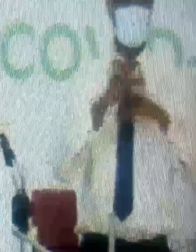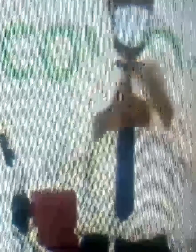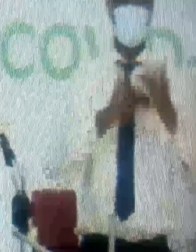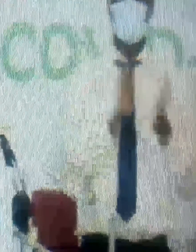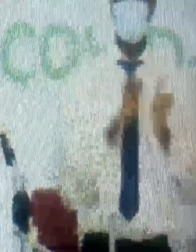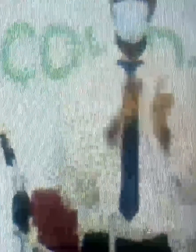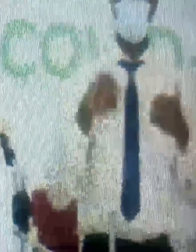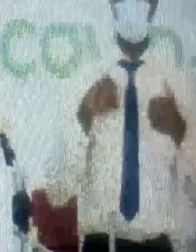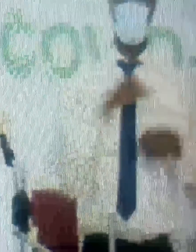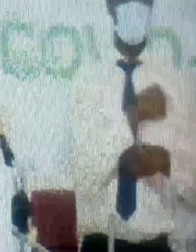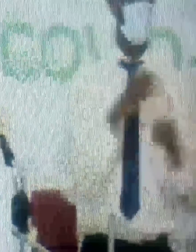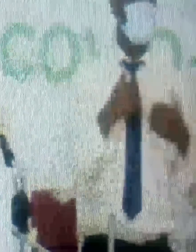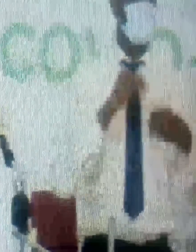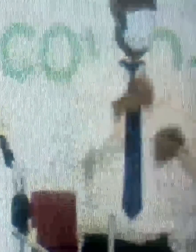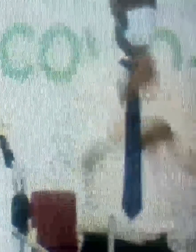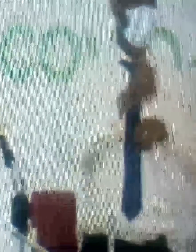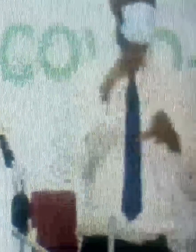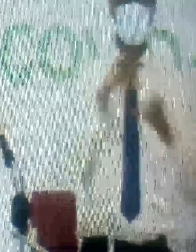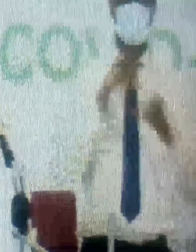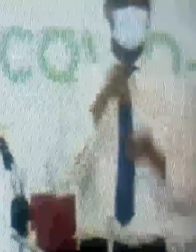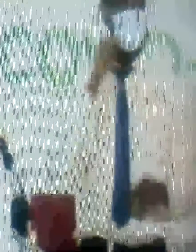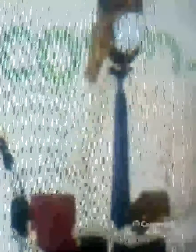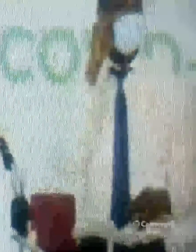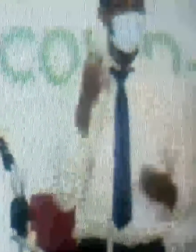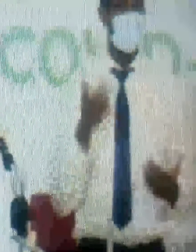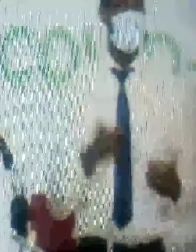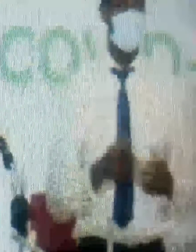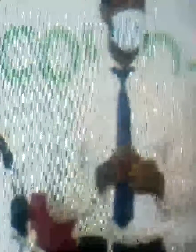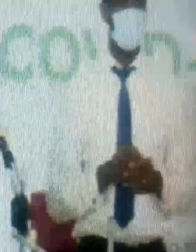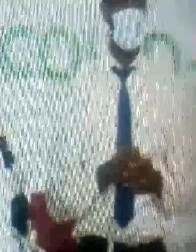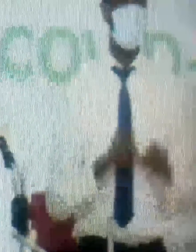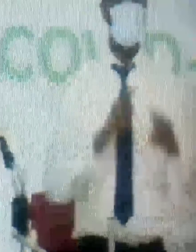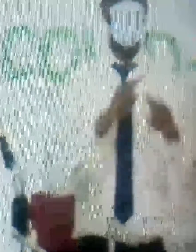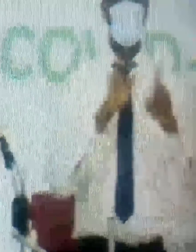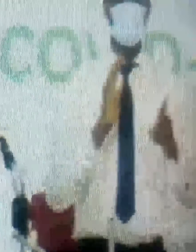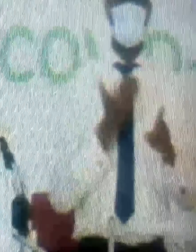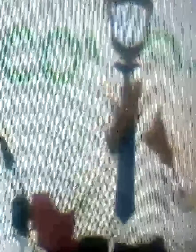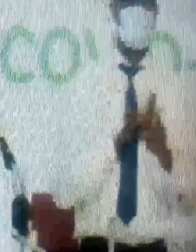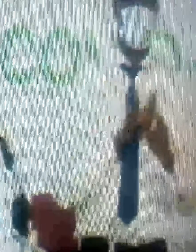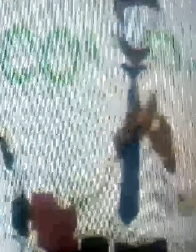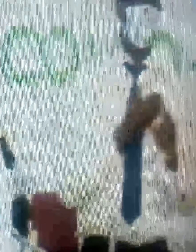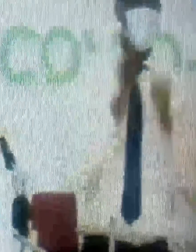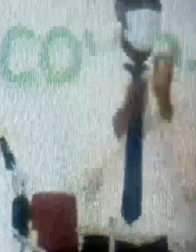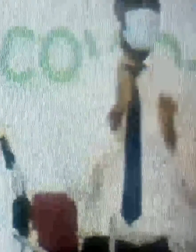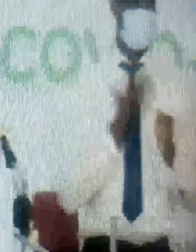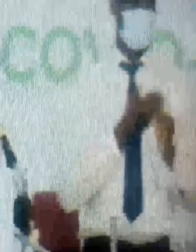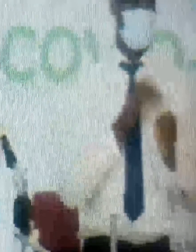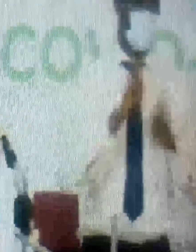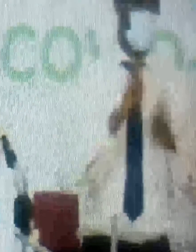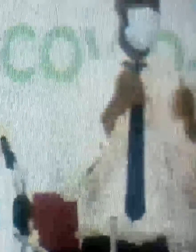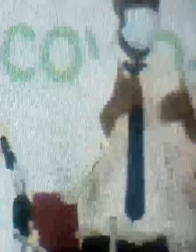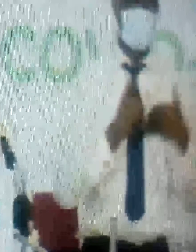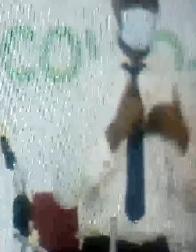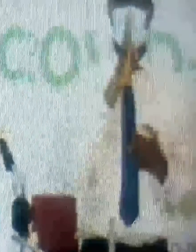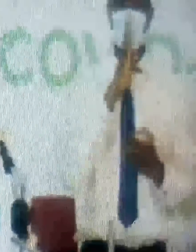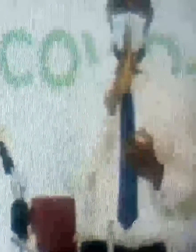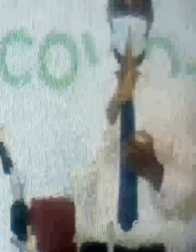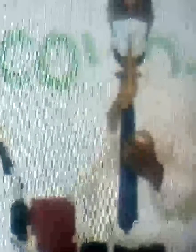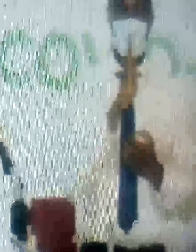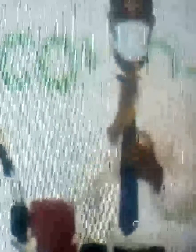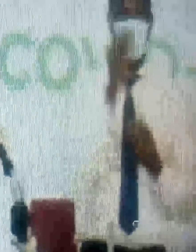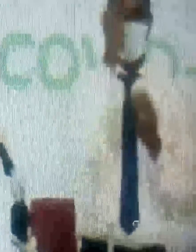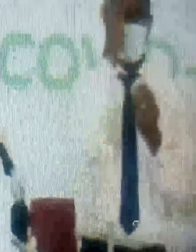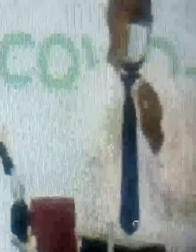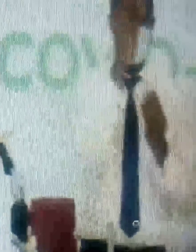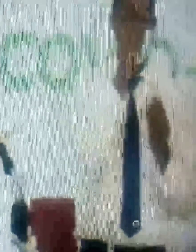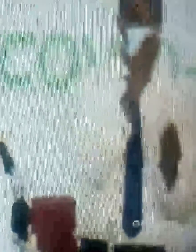Done in Nigeria. And the truth about it is that if our people have been disciplined enough or have been disciplined enough to adhere to